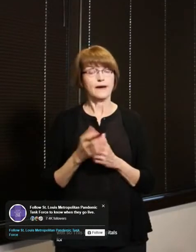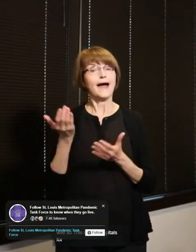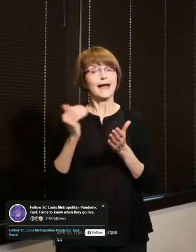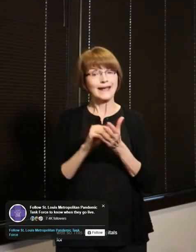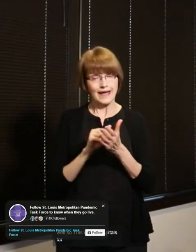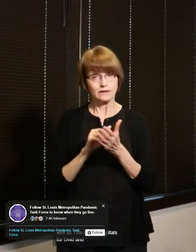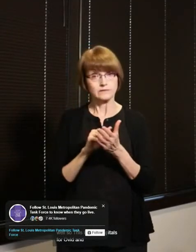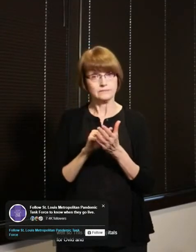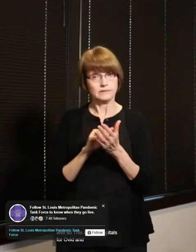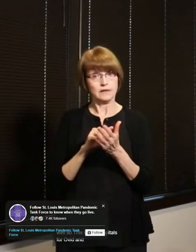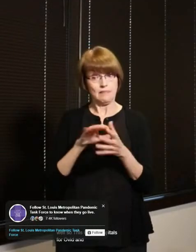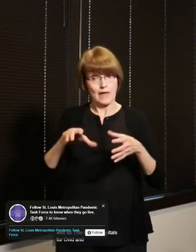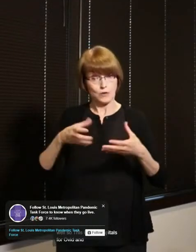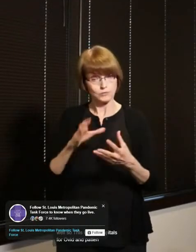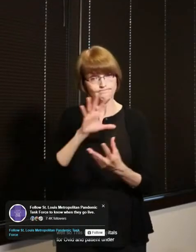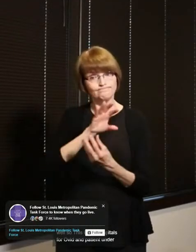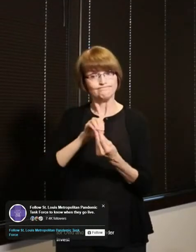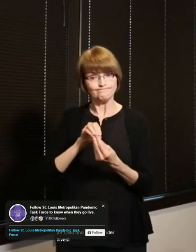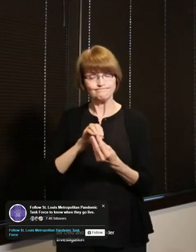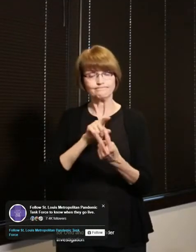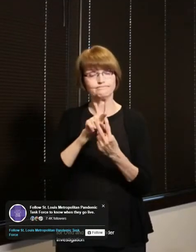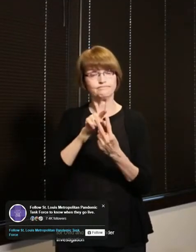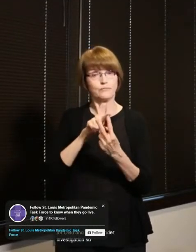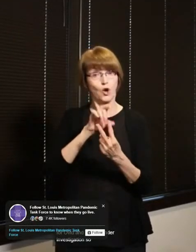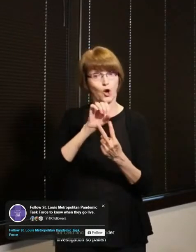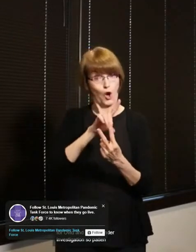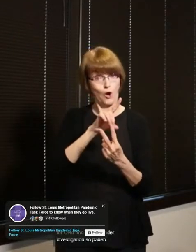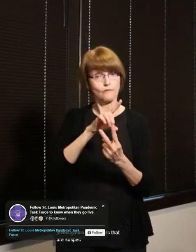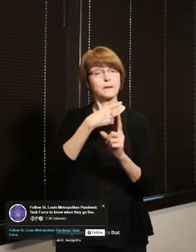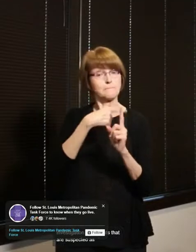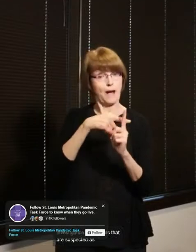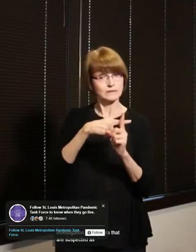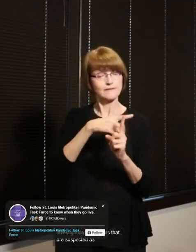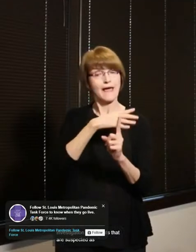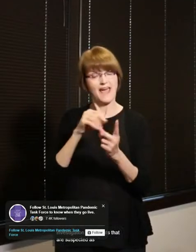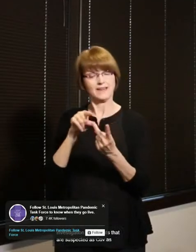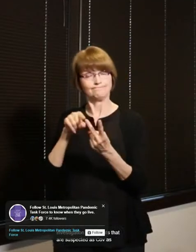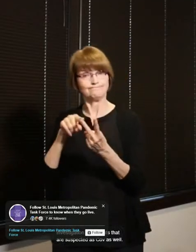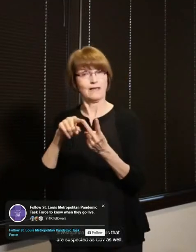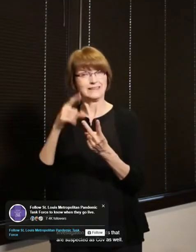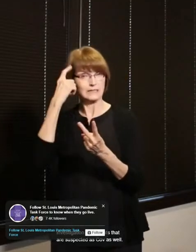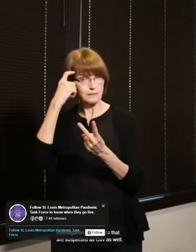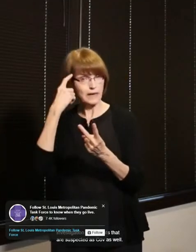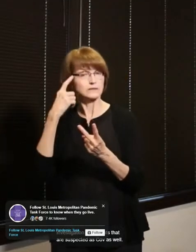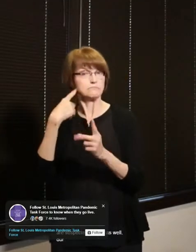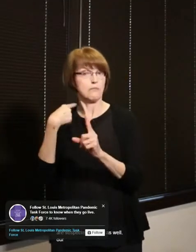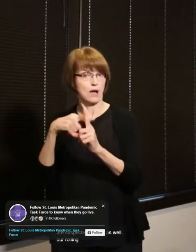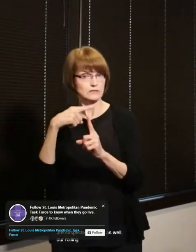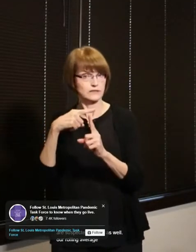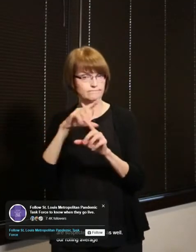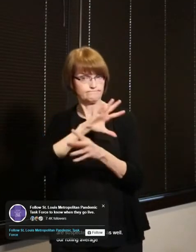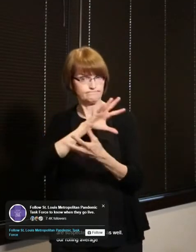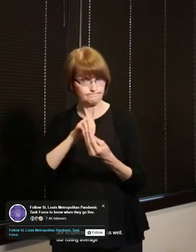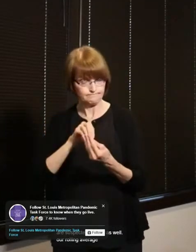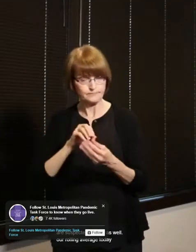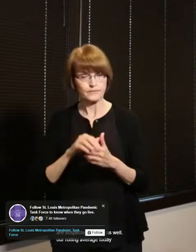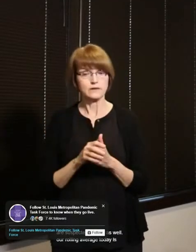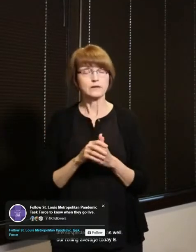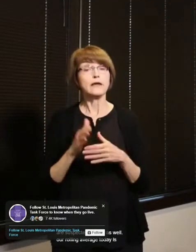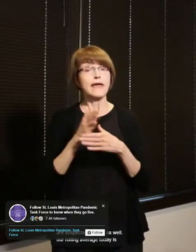COVID and patients under investigation, so patients that are suspected as COVID as well. Our rolling average today